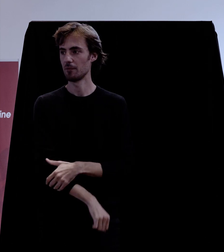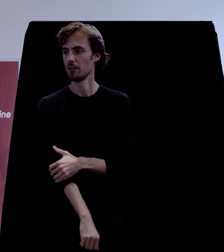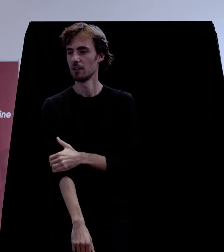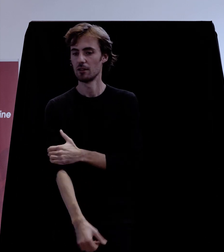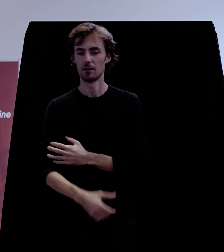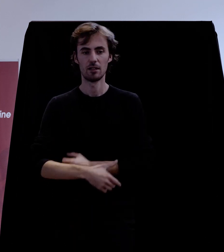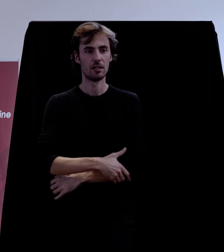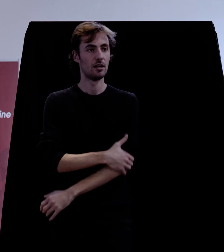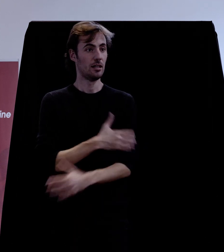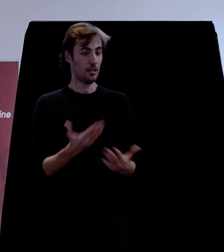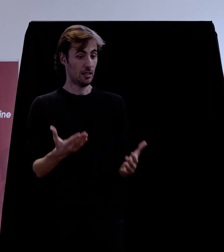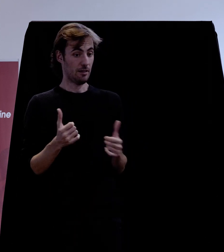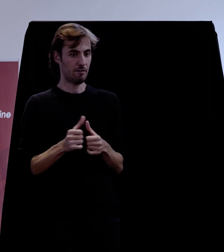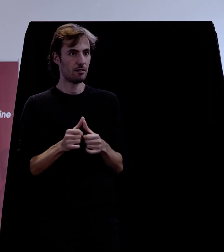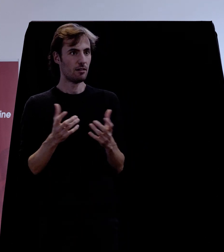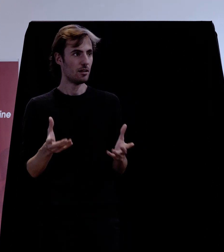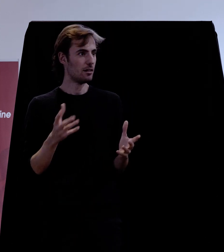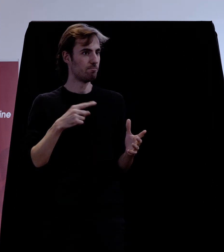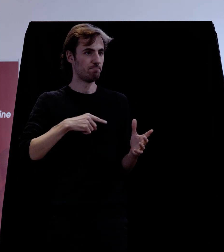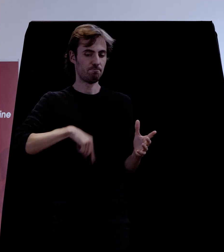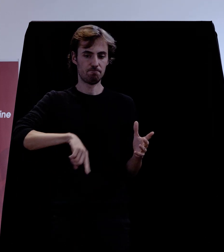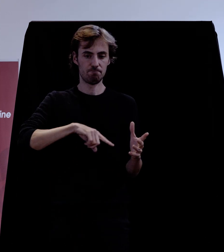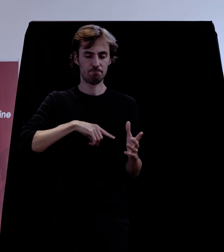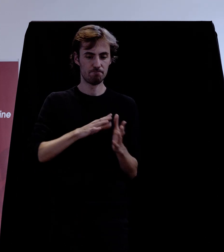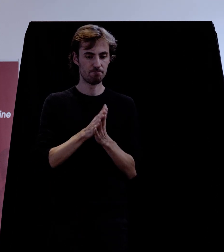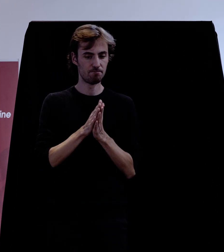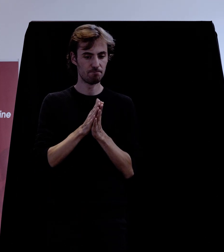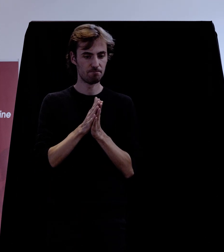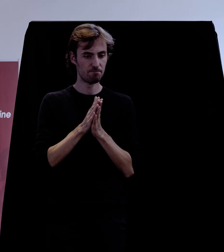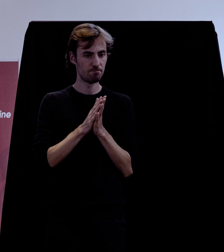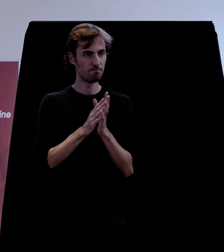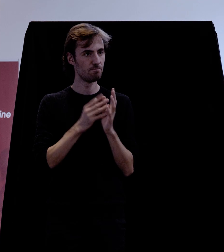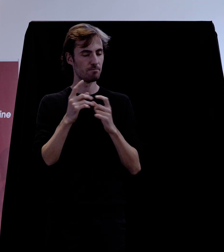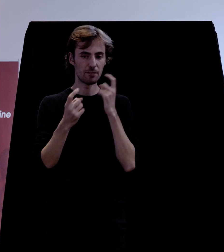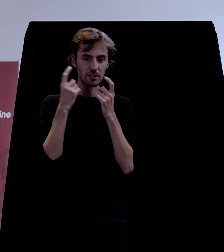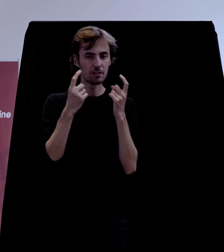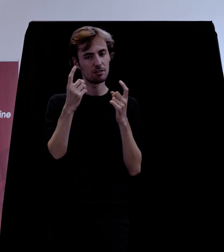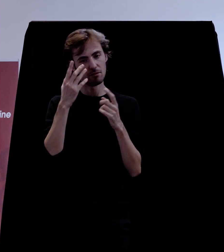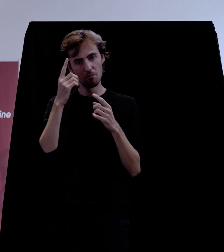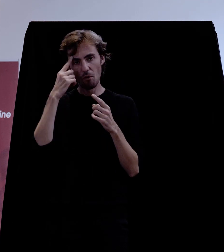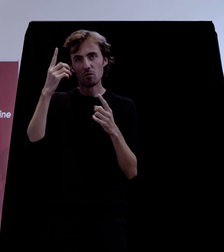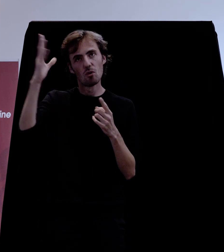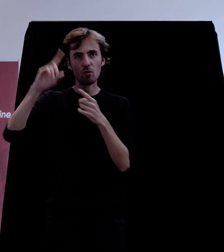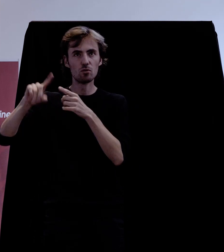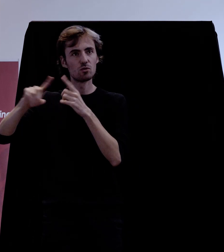sort it out. It's not that bad. I can take pain reliever,